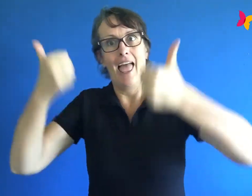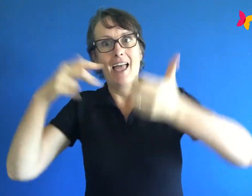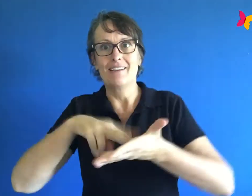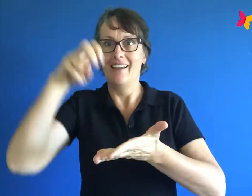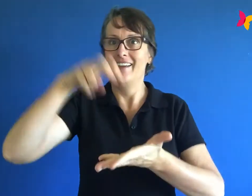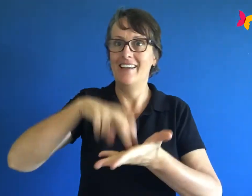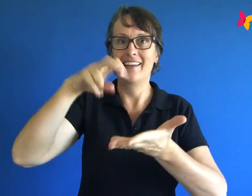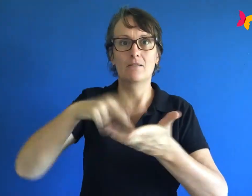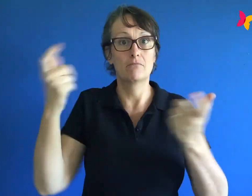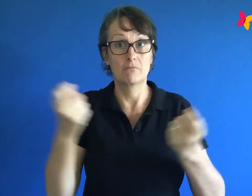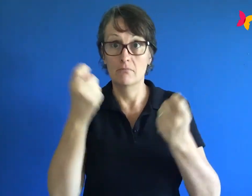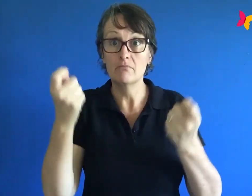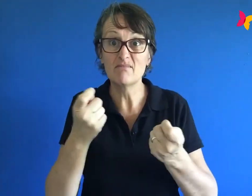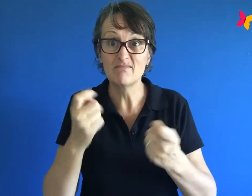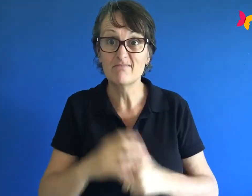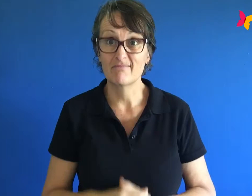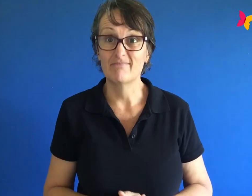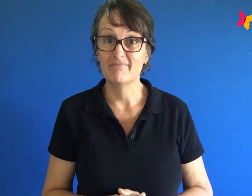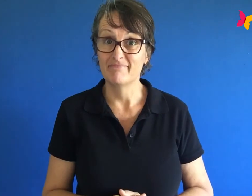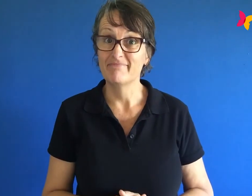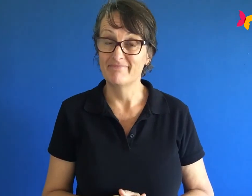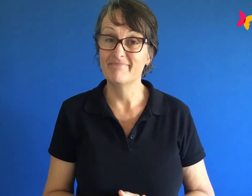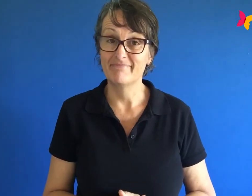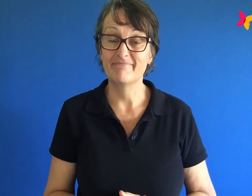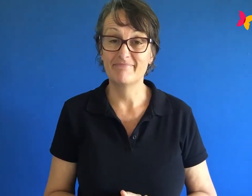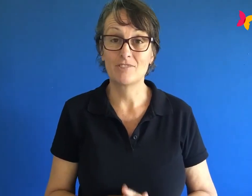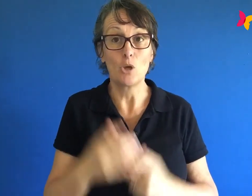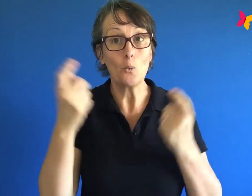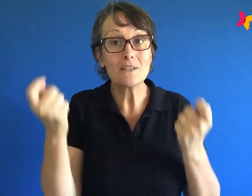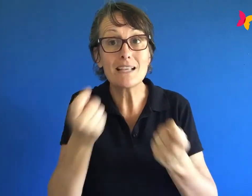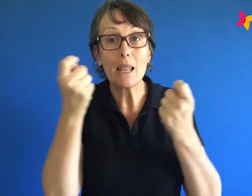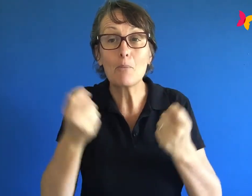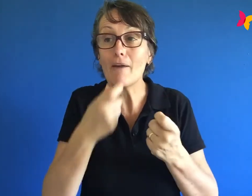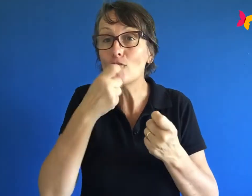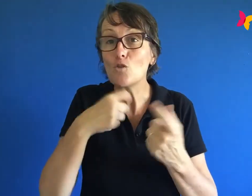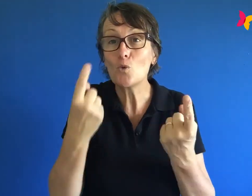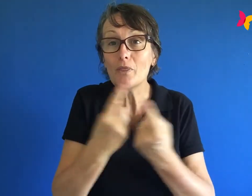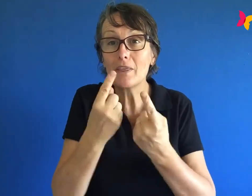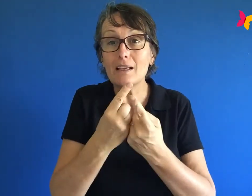We really started to celebrate the small stuff. So a year 12